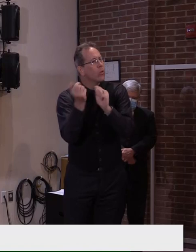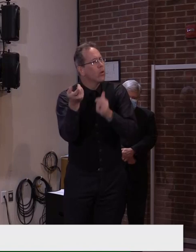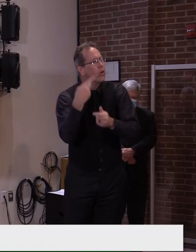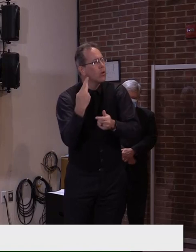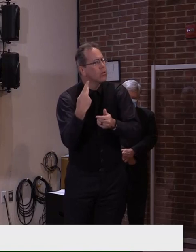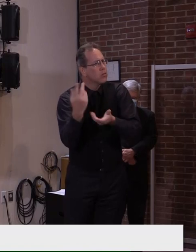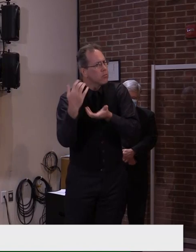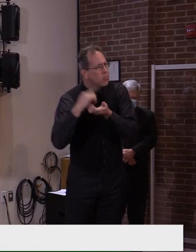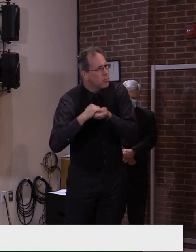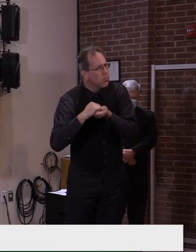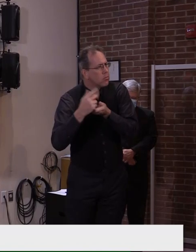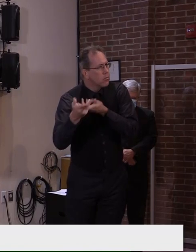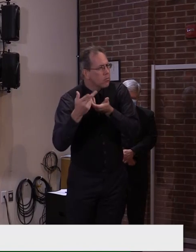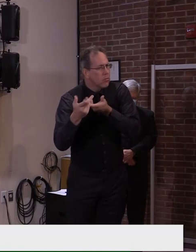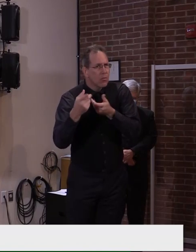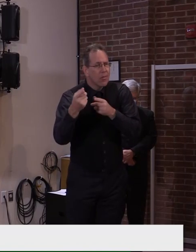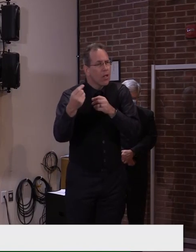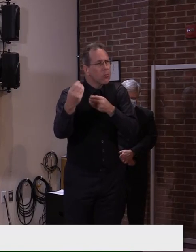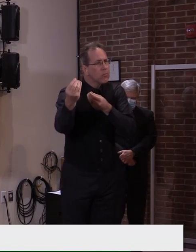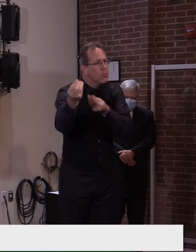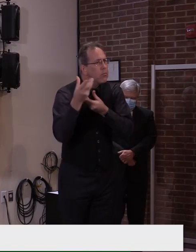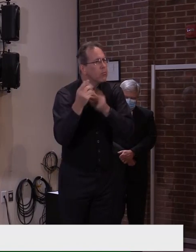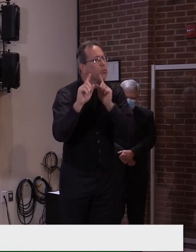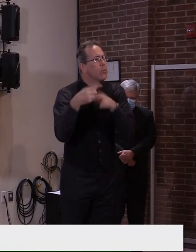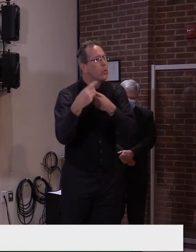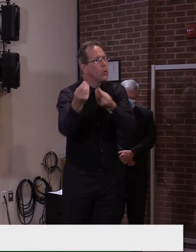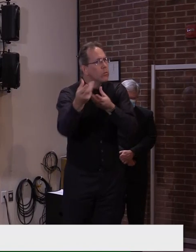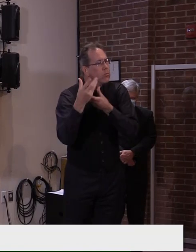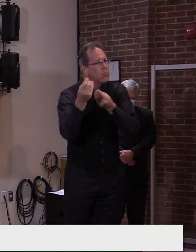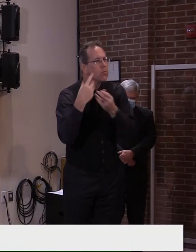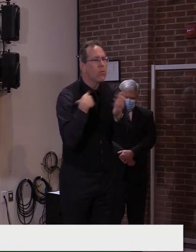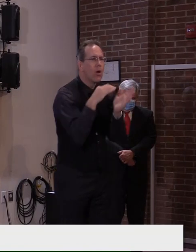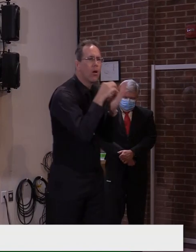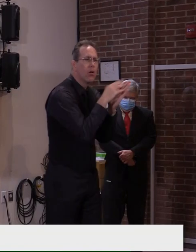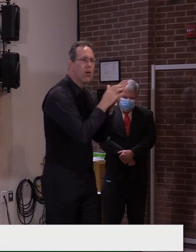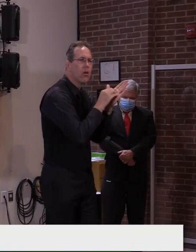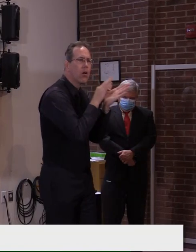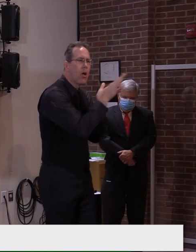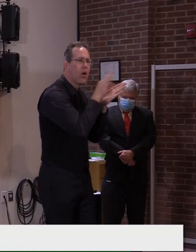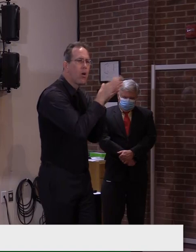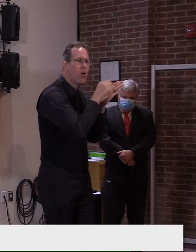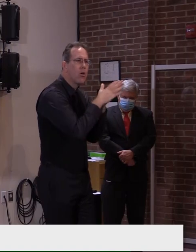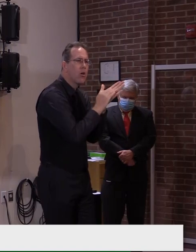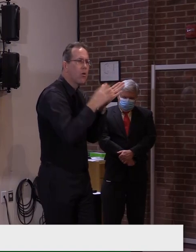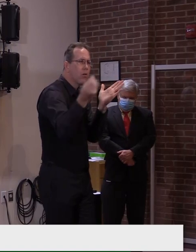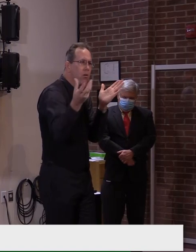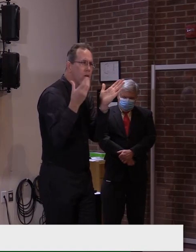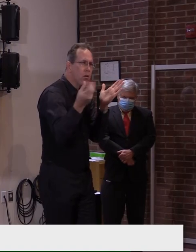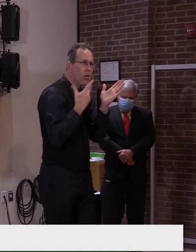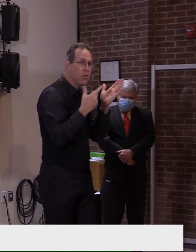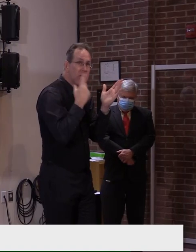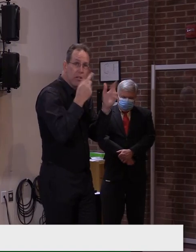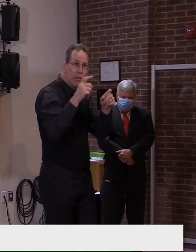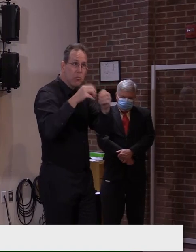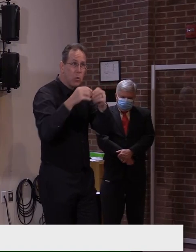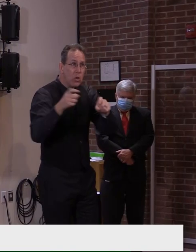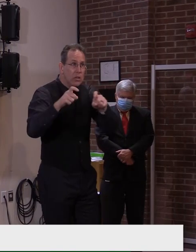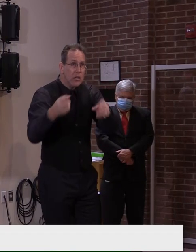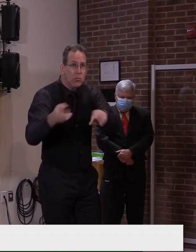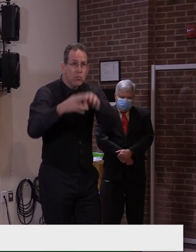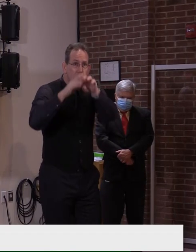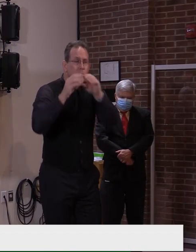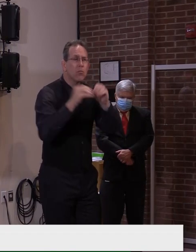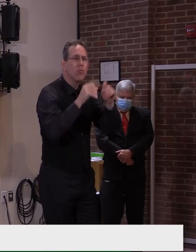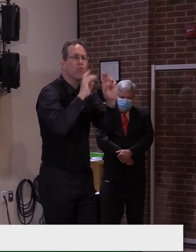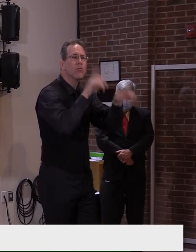forth. As we seek to expand the amount of testing going on in our communities, we're going to have to let go of some of that control. So it's not going to